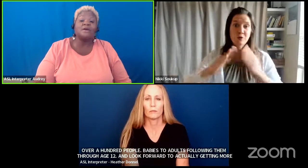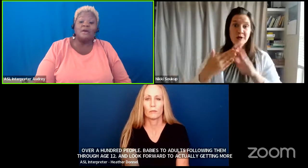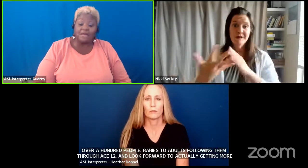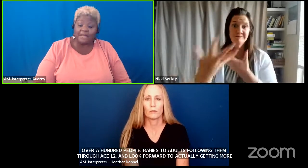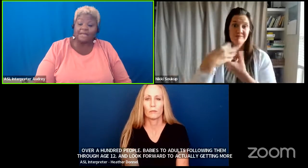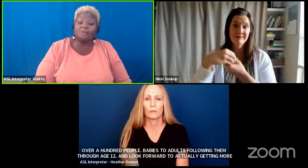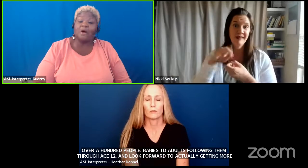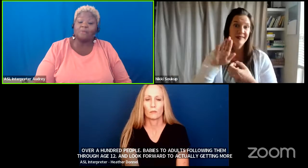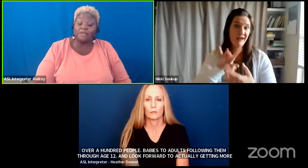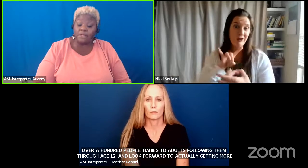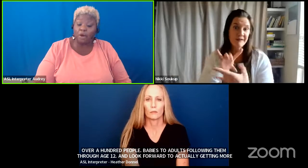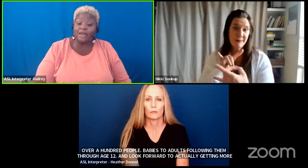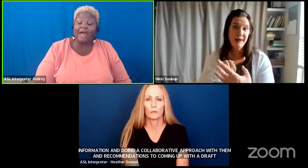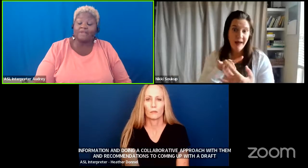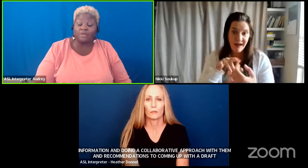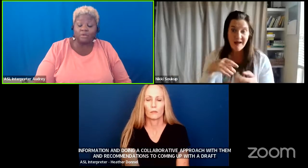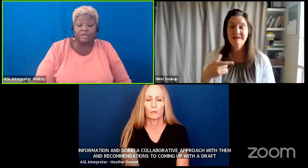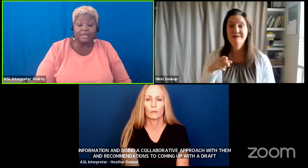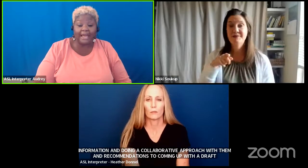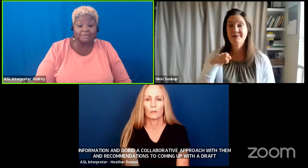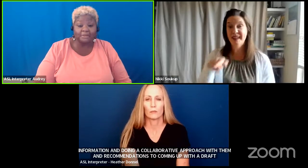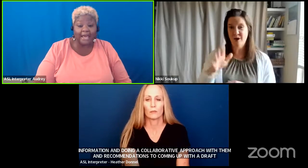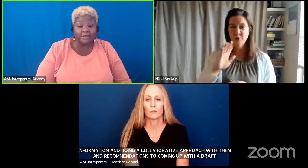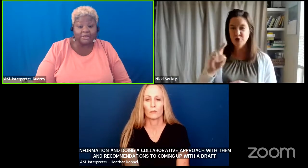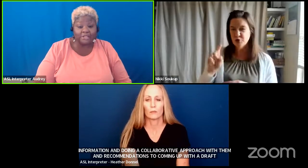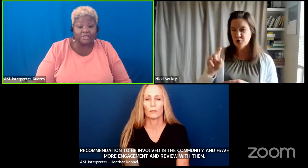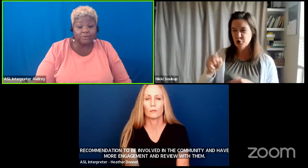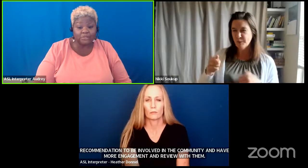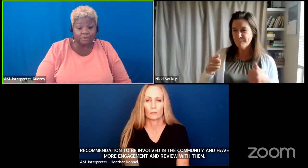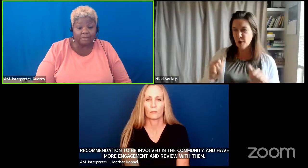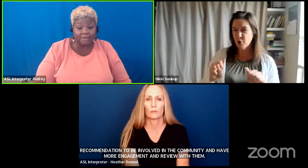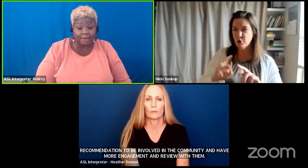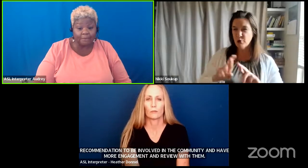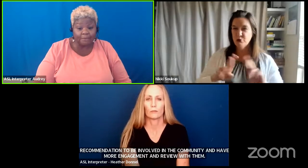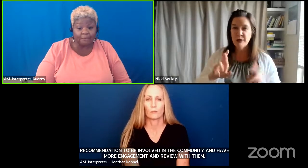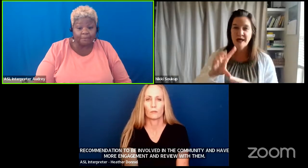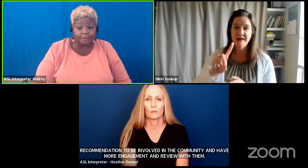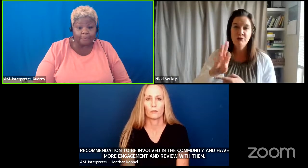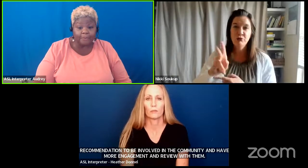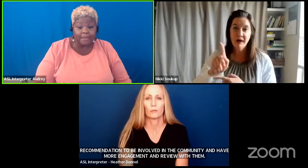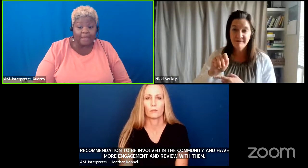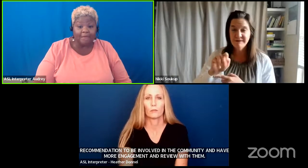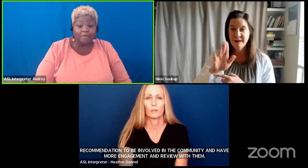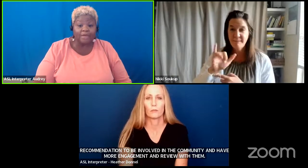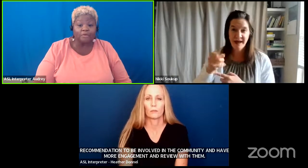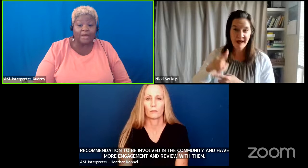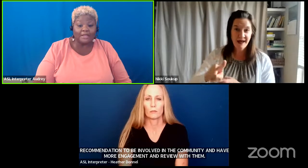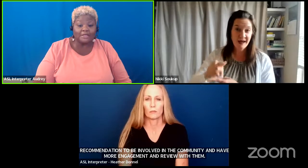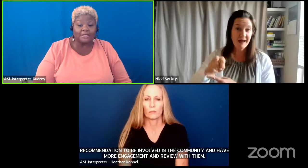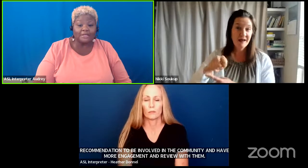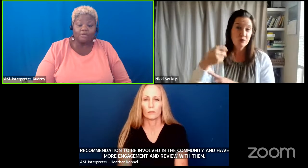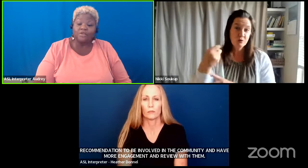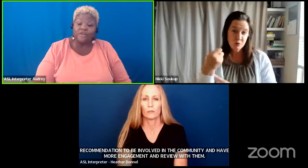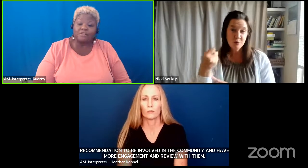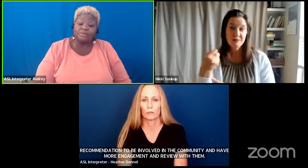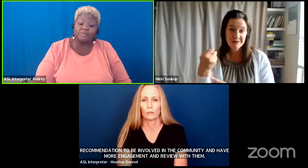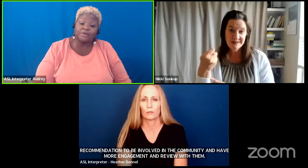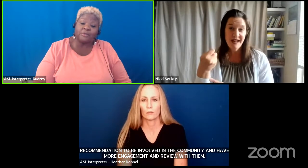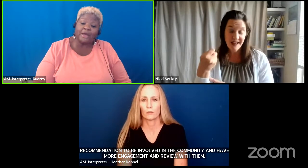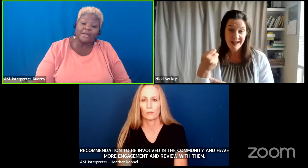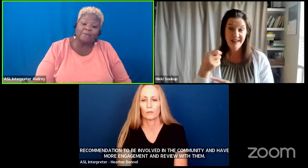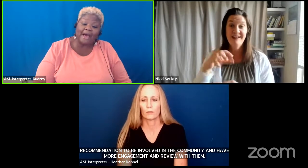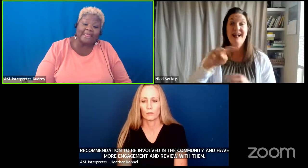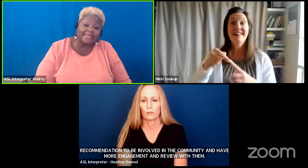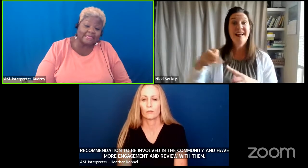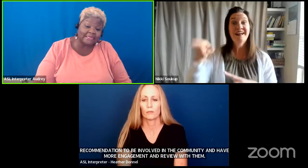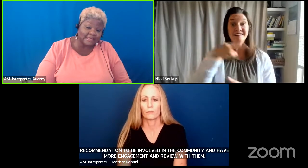to letting the public know and having community engagement and a relationship with them. And being ready the rough draft should be